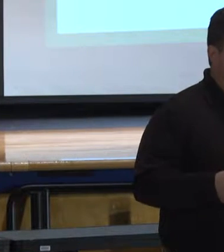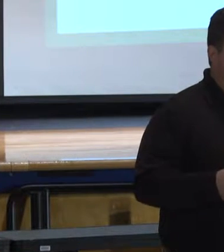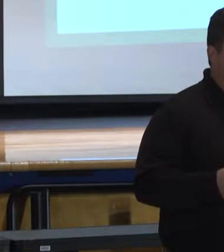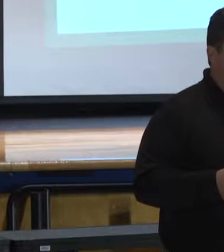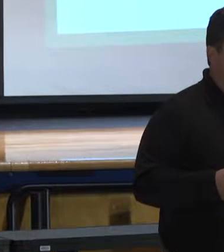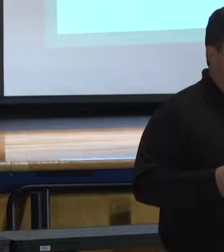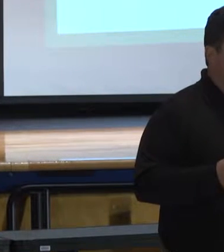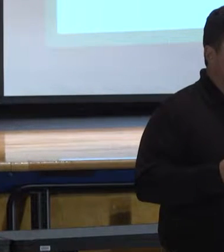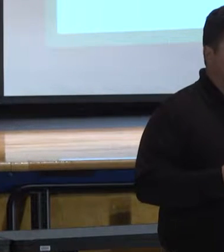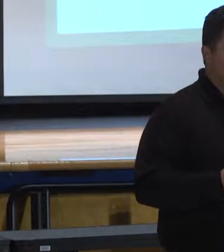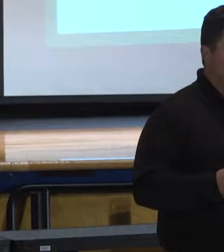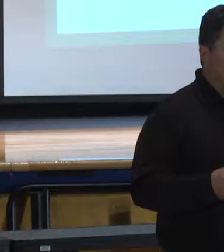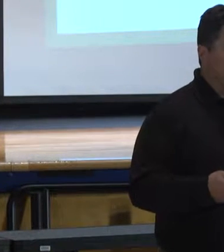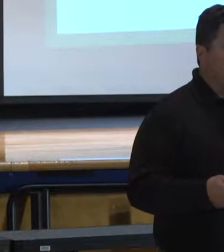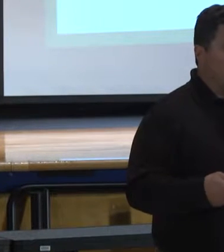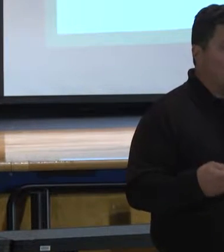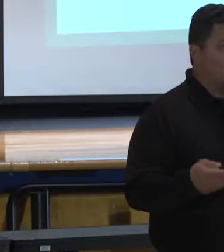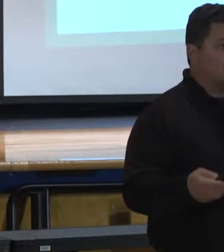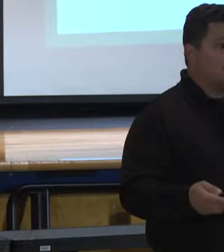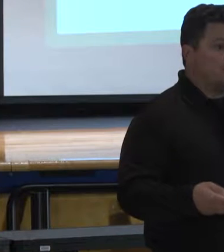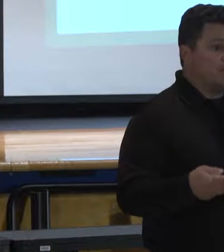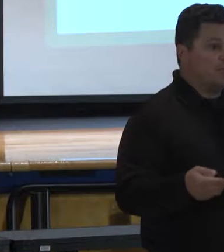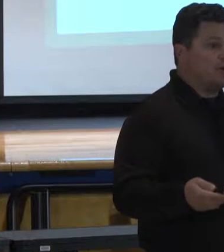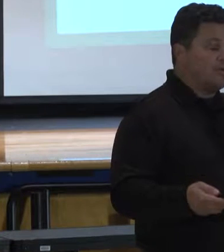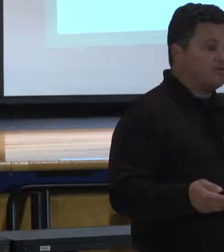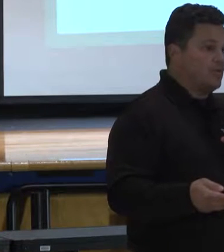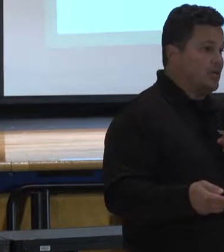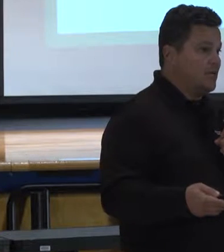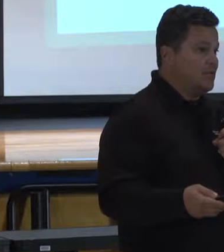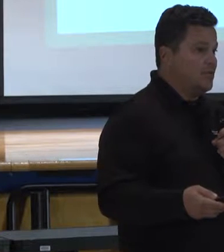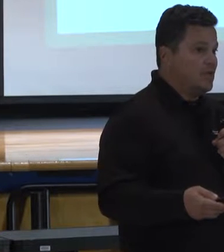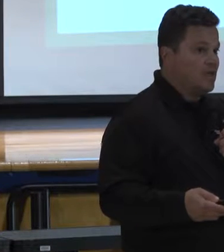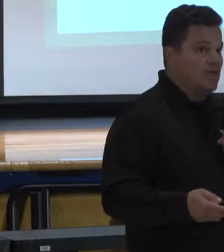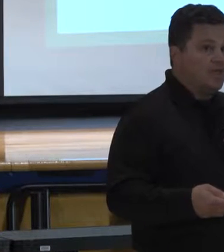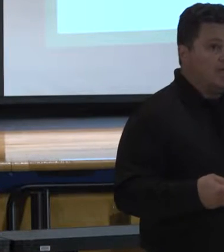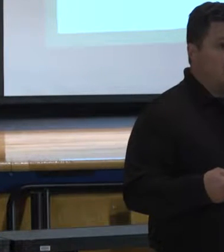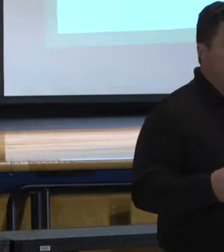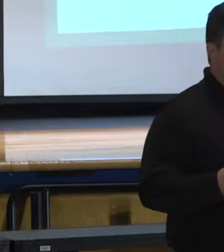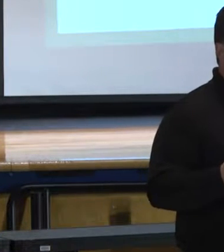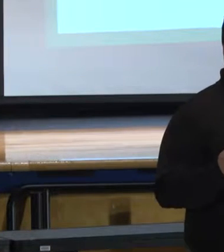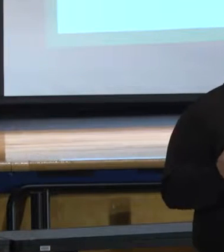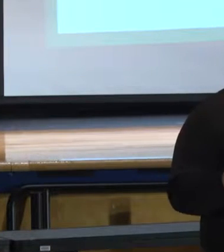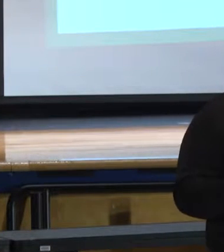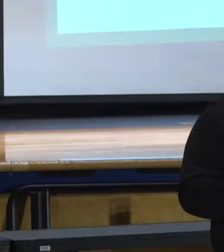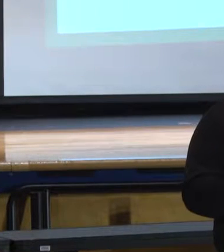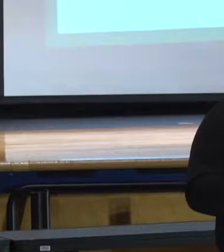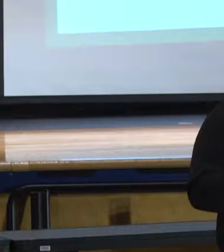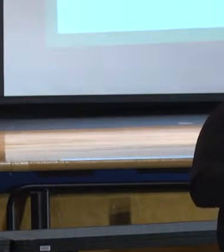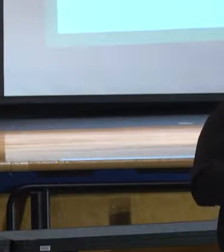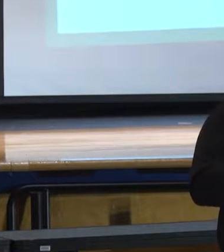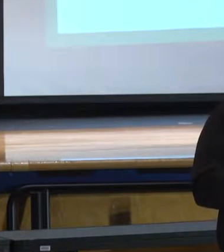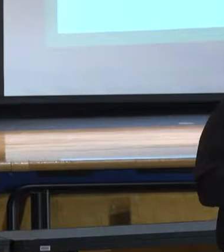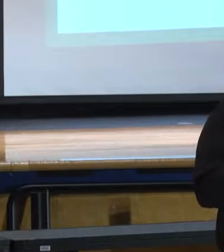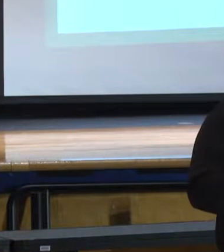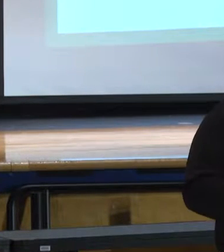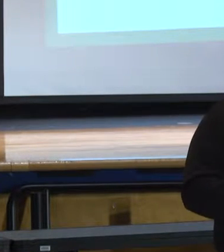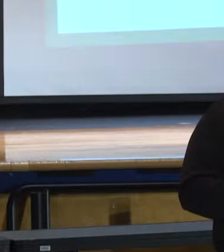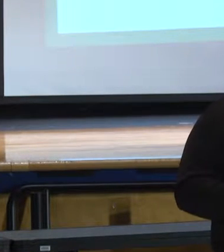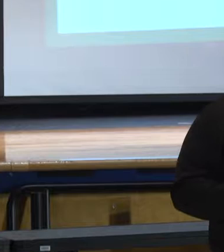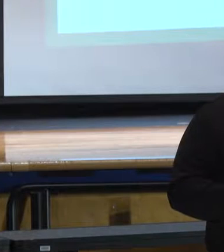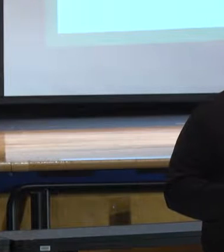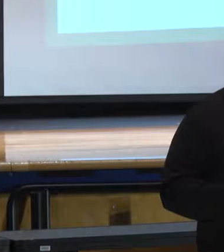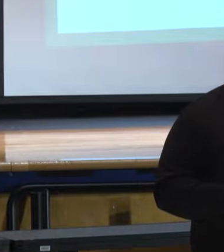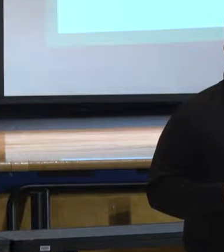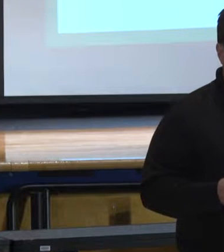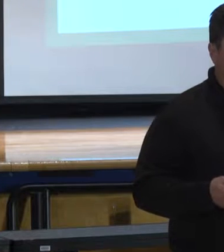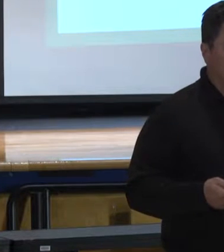you apply. If you take loans, it's how you sign a promissory note. And when you go into repayment, you would check your balances